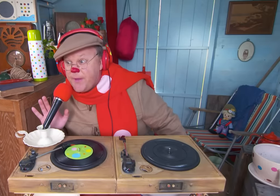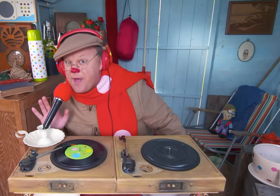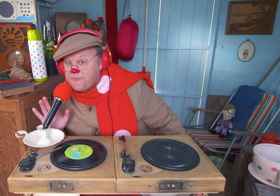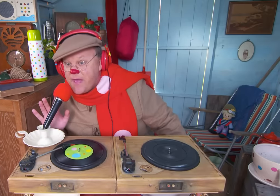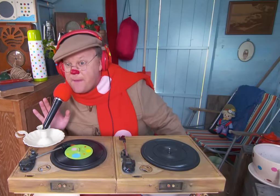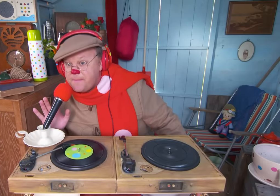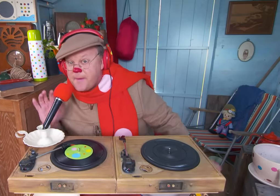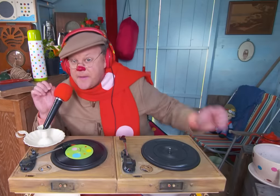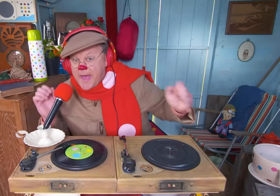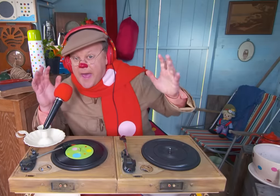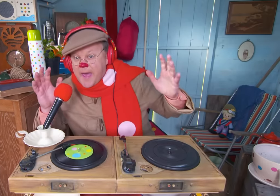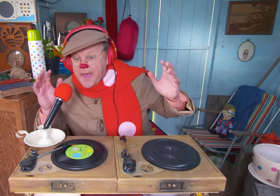Tumble FM. Yay!